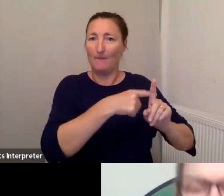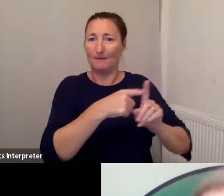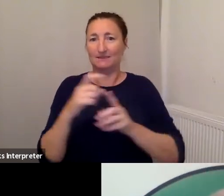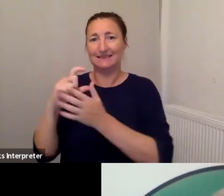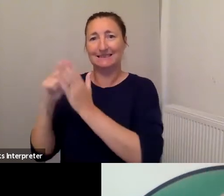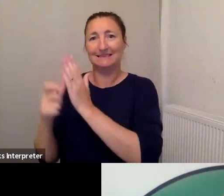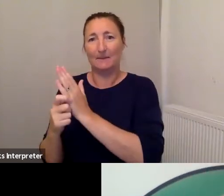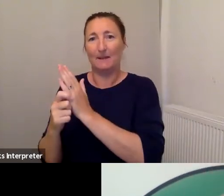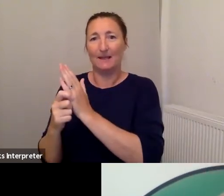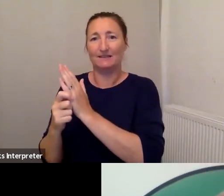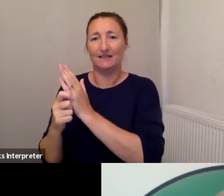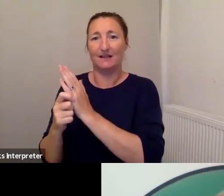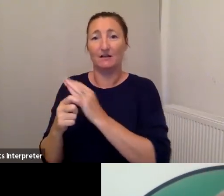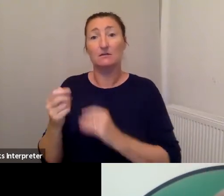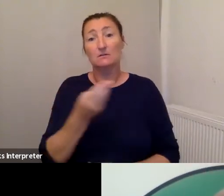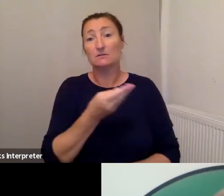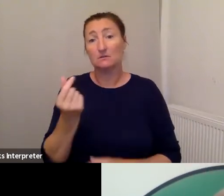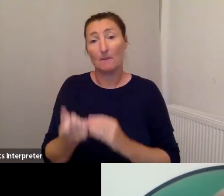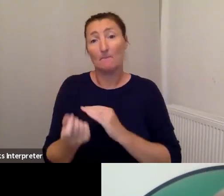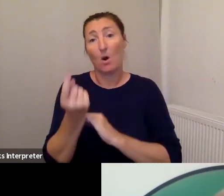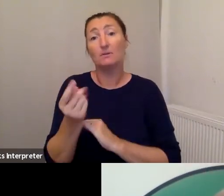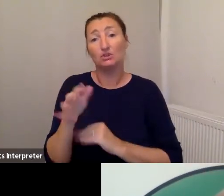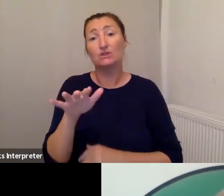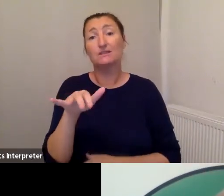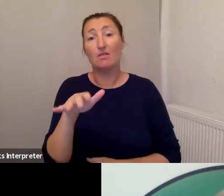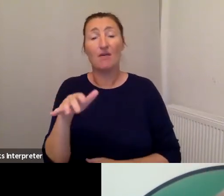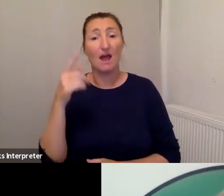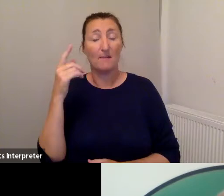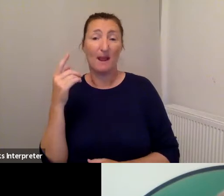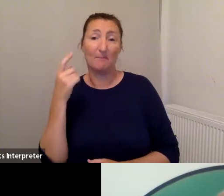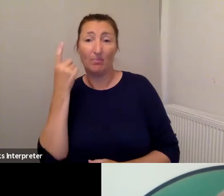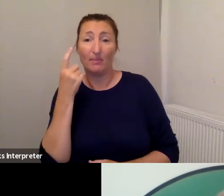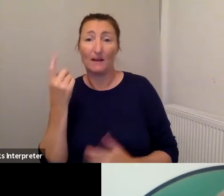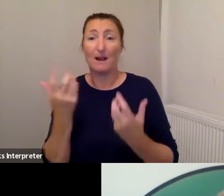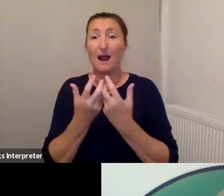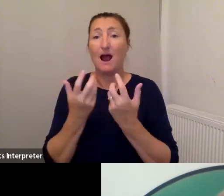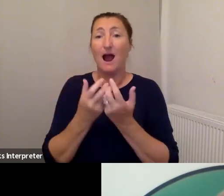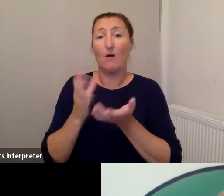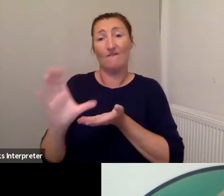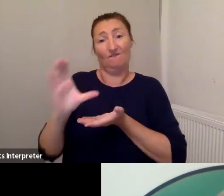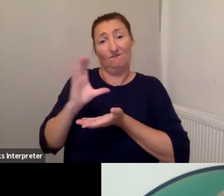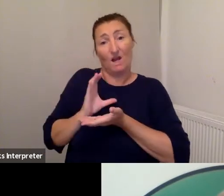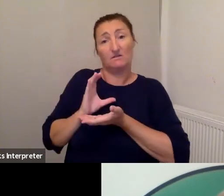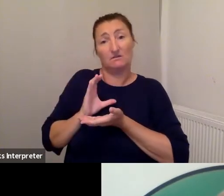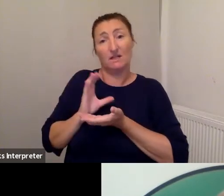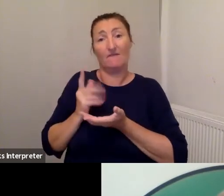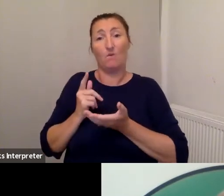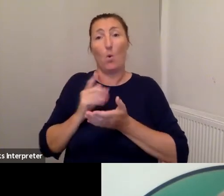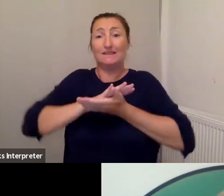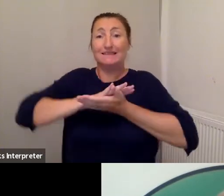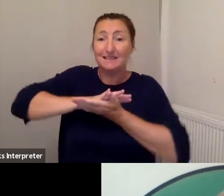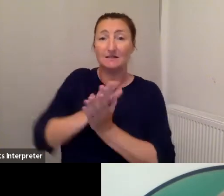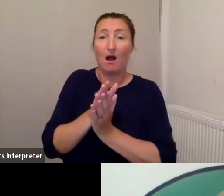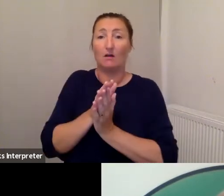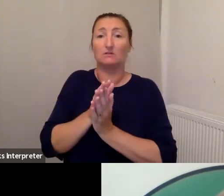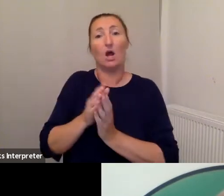some, there are some opportunities to think differently about how, for example, funding for disaster risk management is allocated